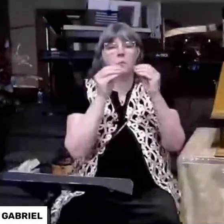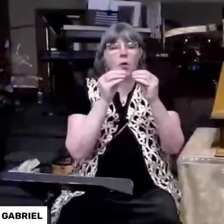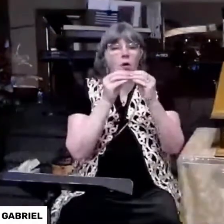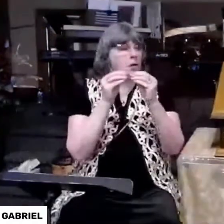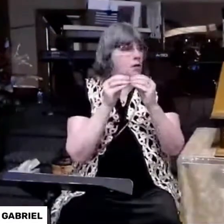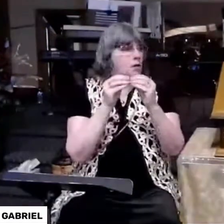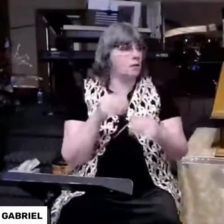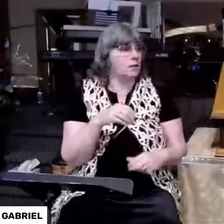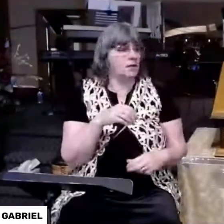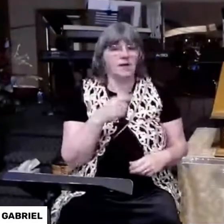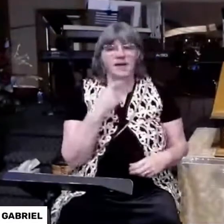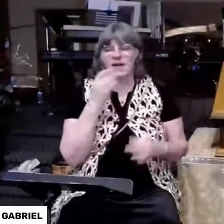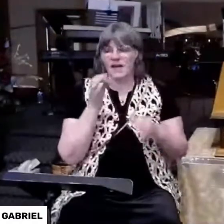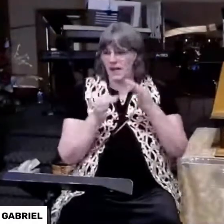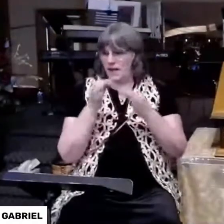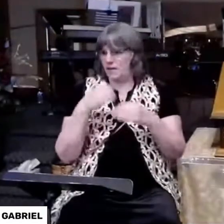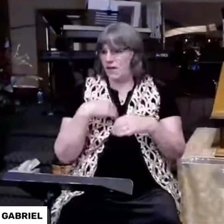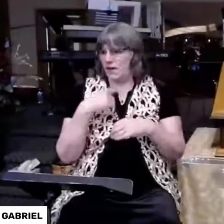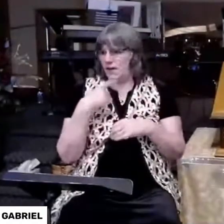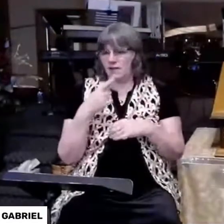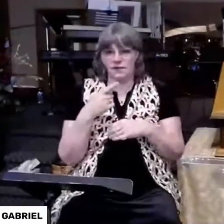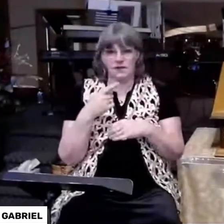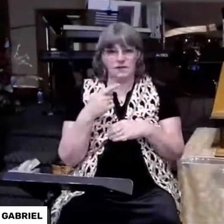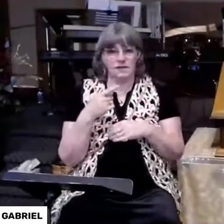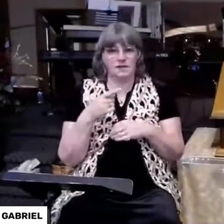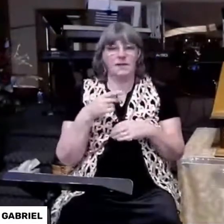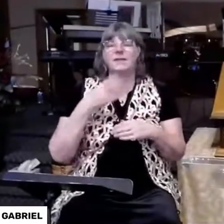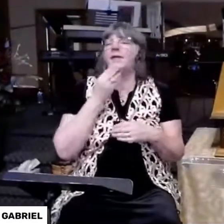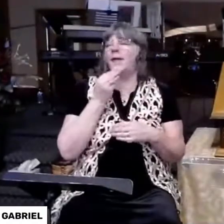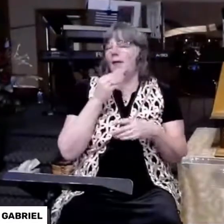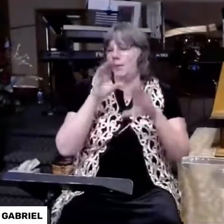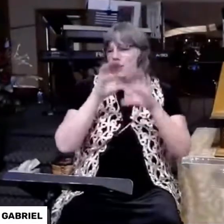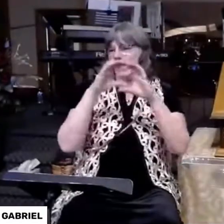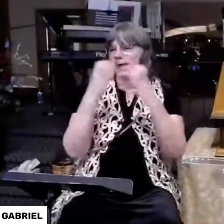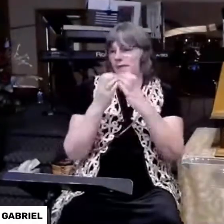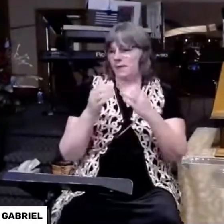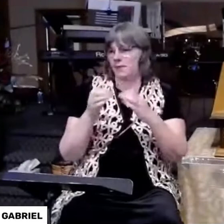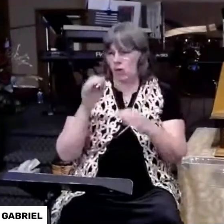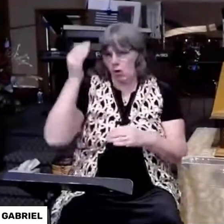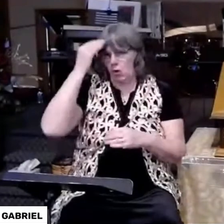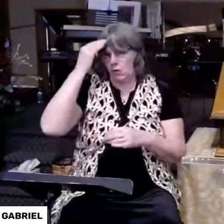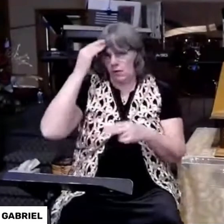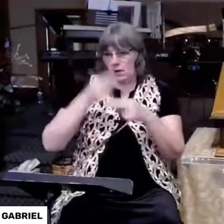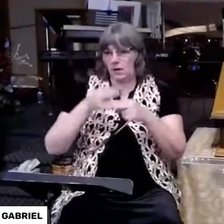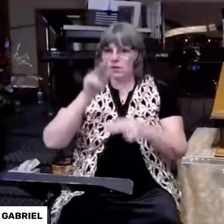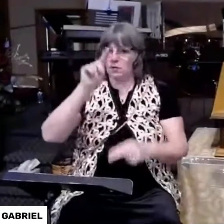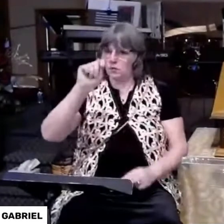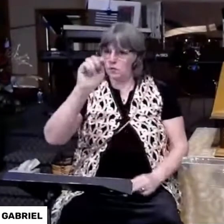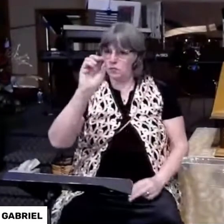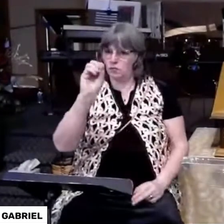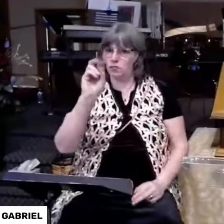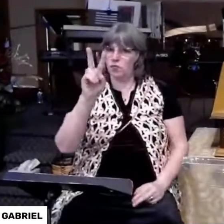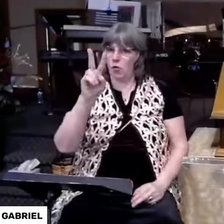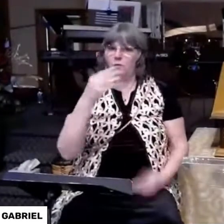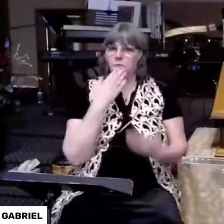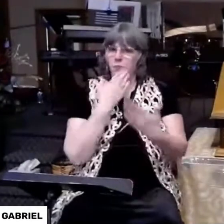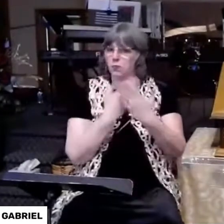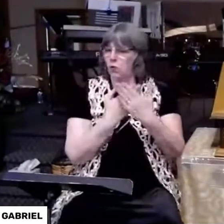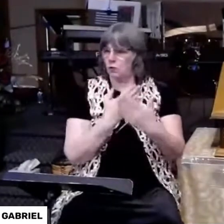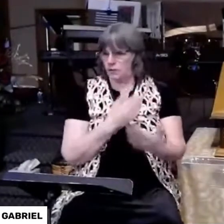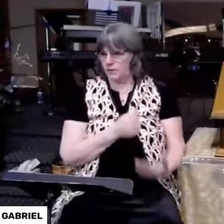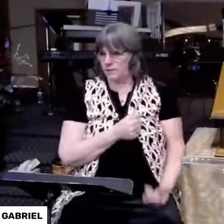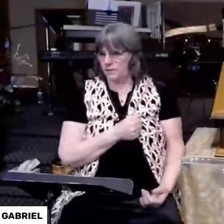say, you all know the word, here's Hebrew class for you. You all know the word Tov, Tov,